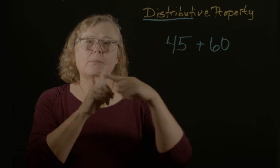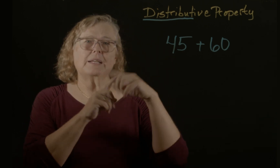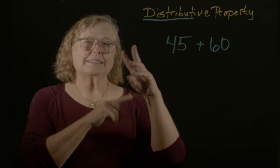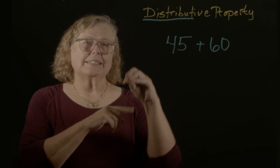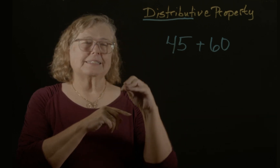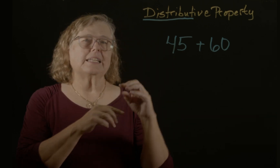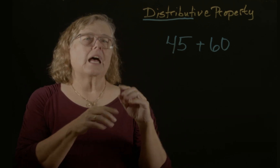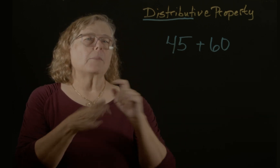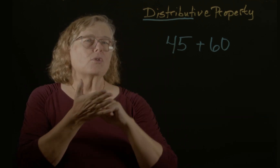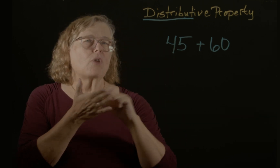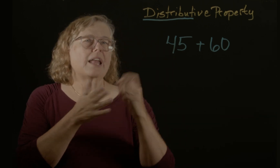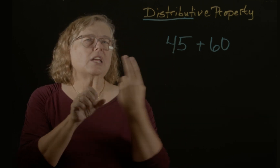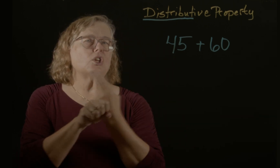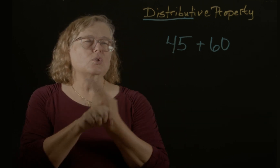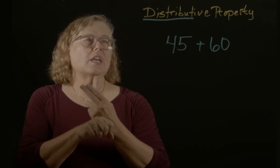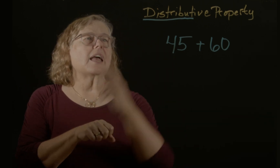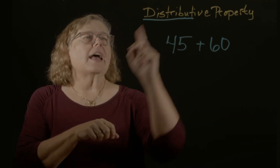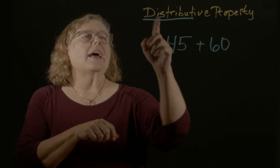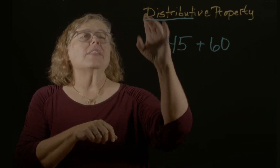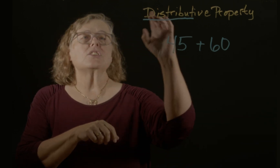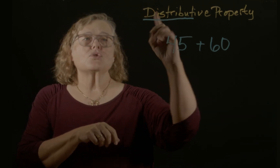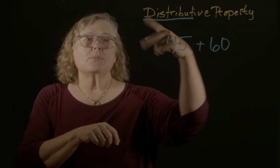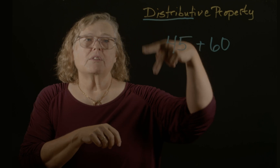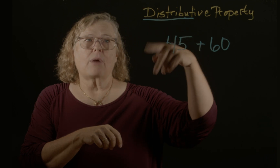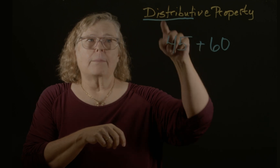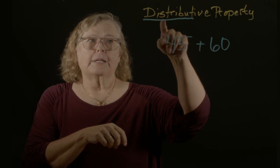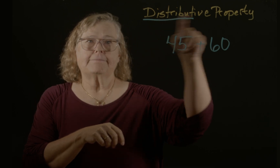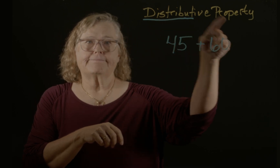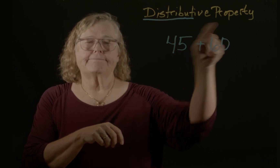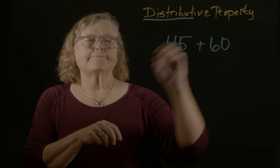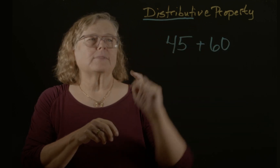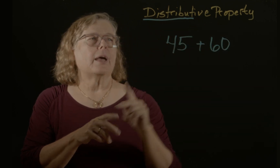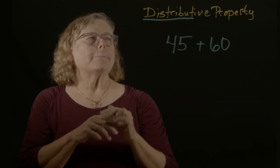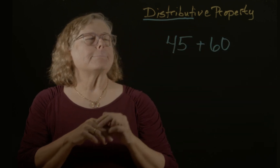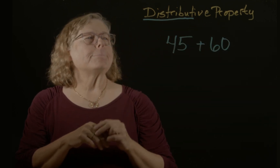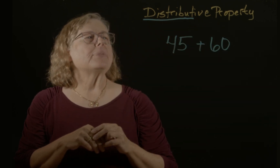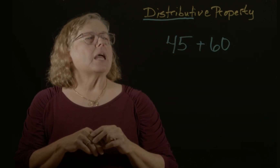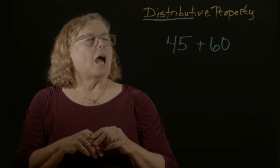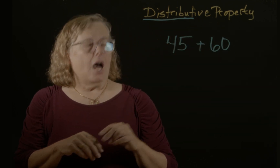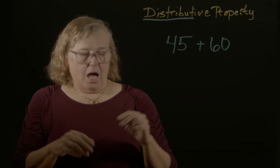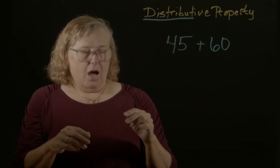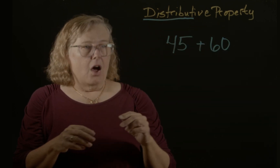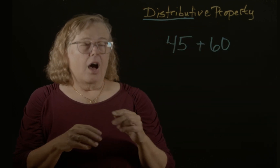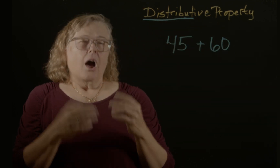skill we need. So 45 plus 60, I want to use the distributive property and rewrite